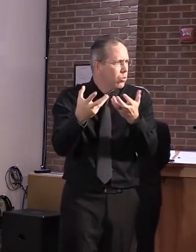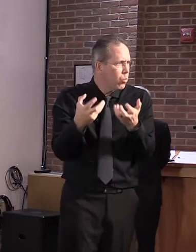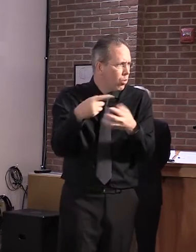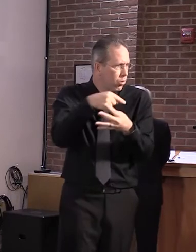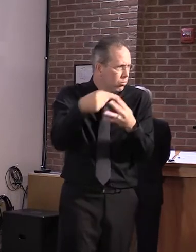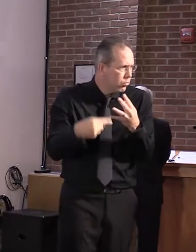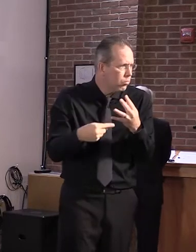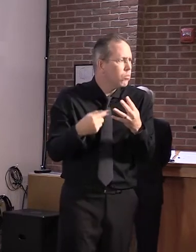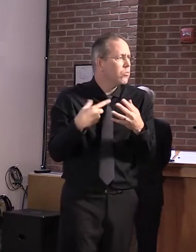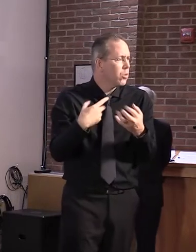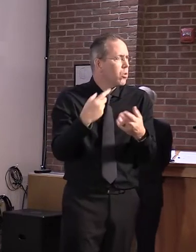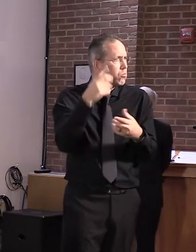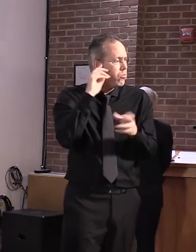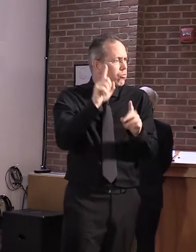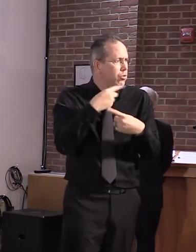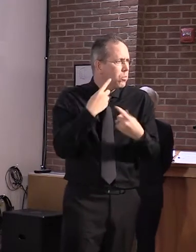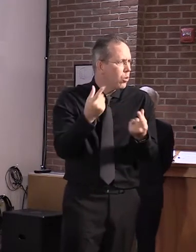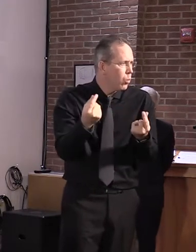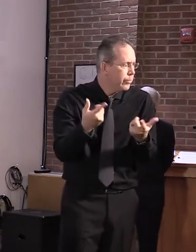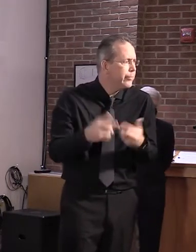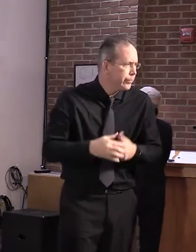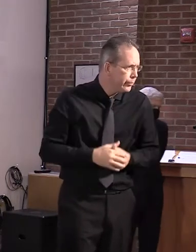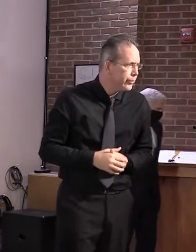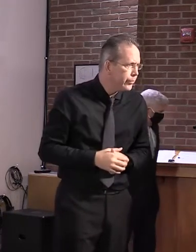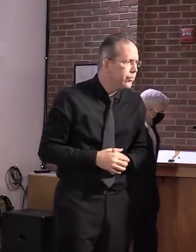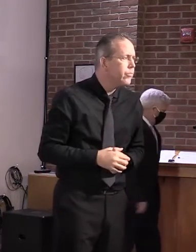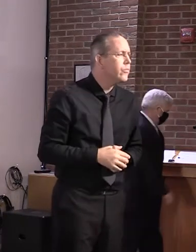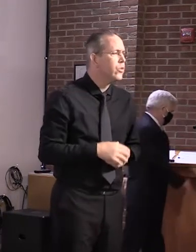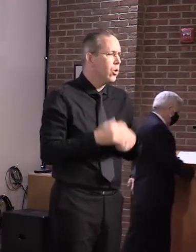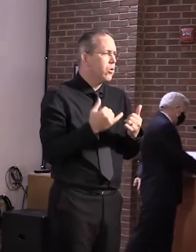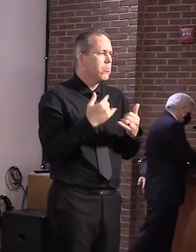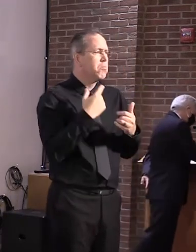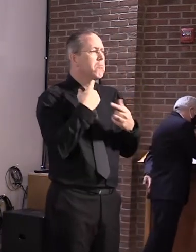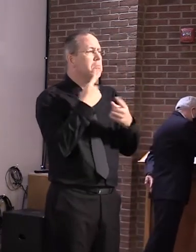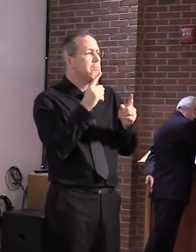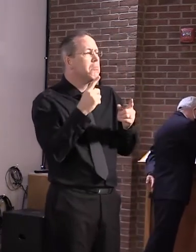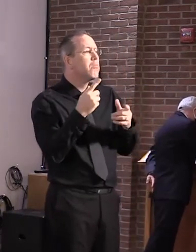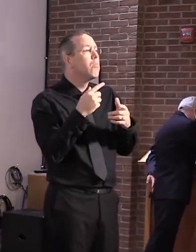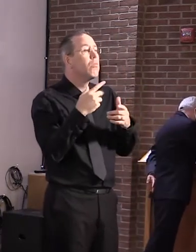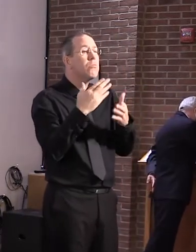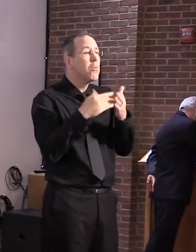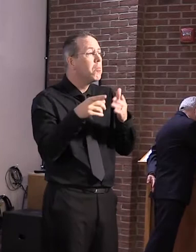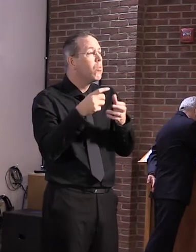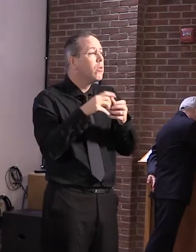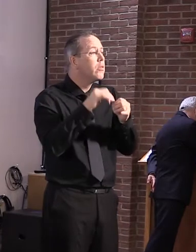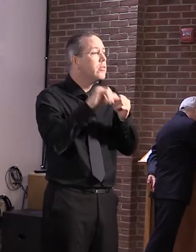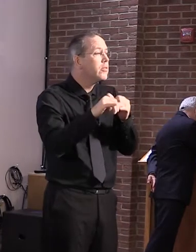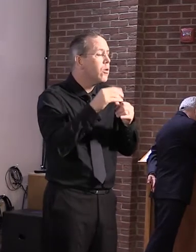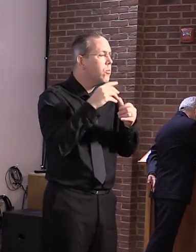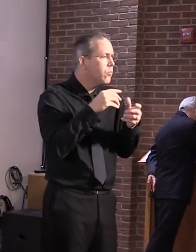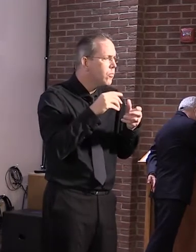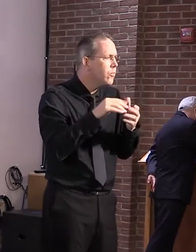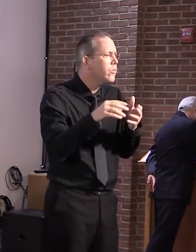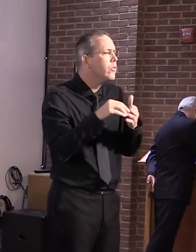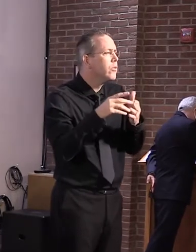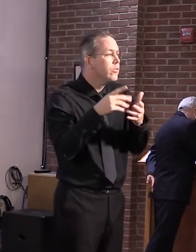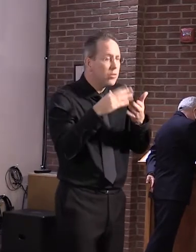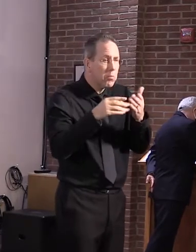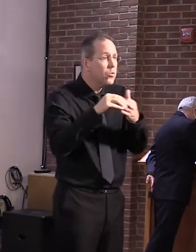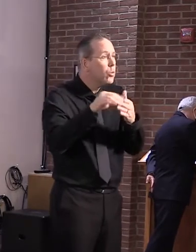Friday a stay-at-home option, so that students who either them or their parents